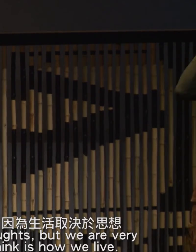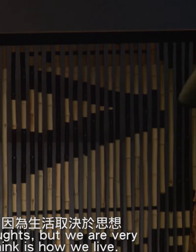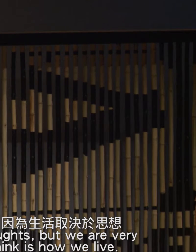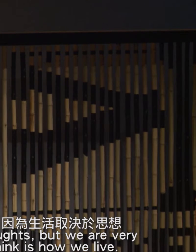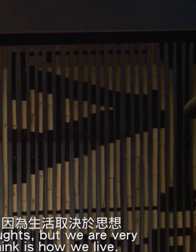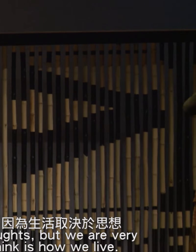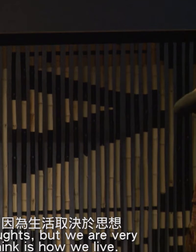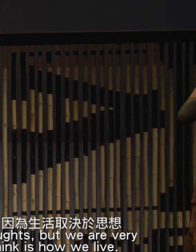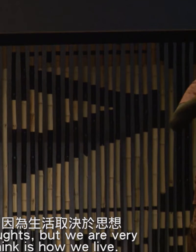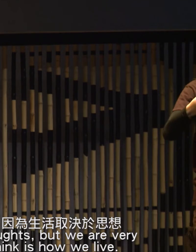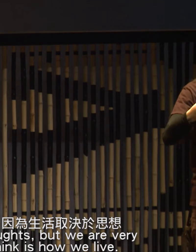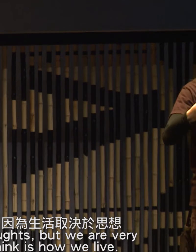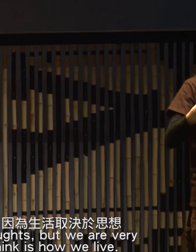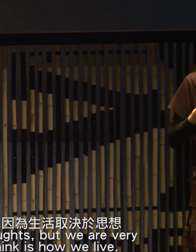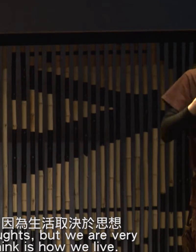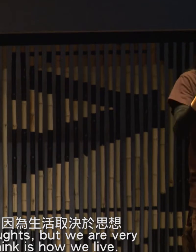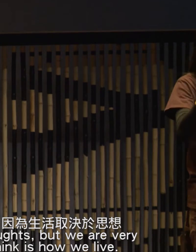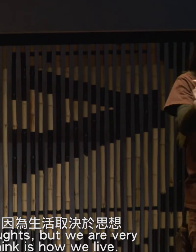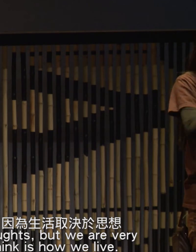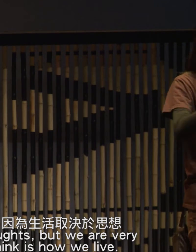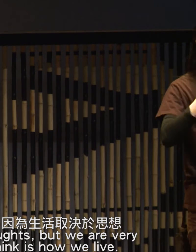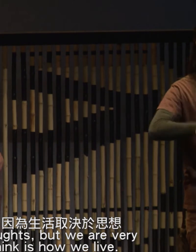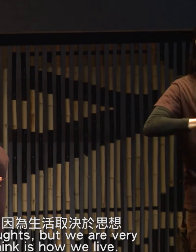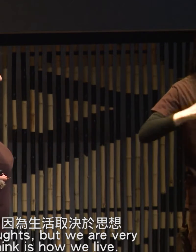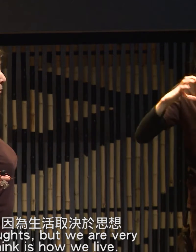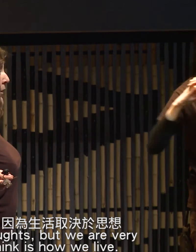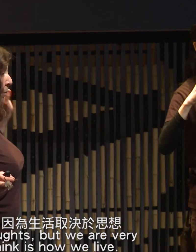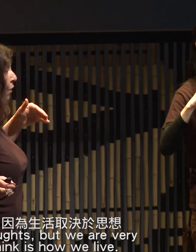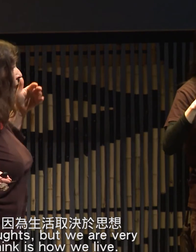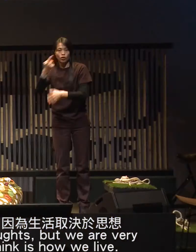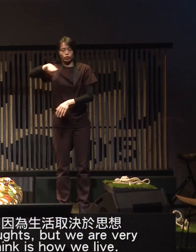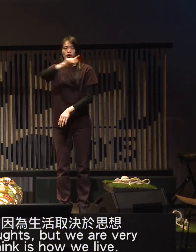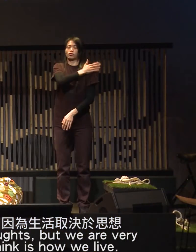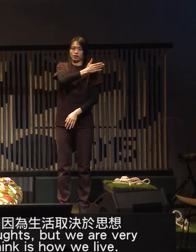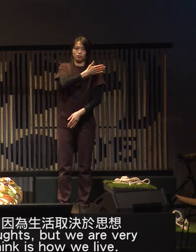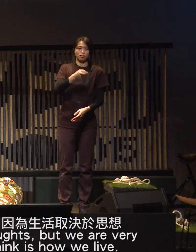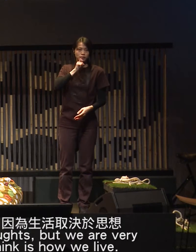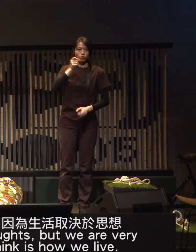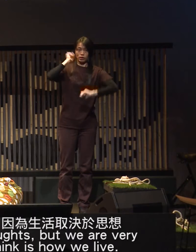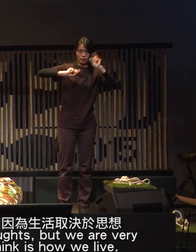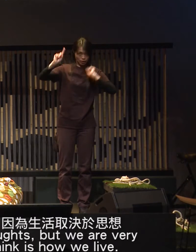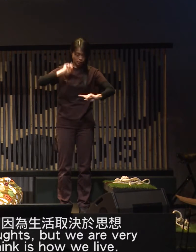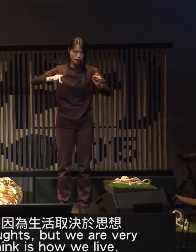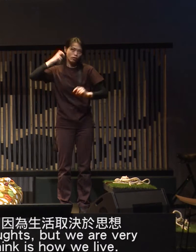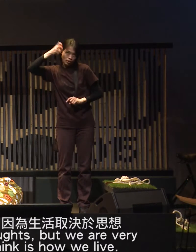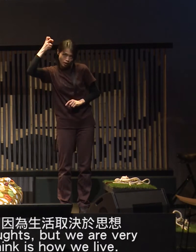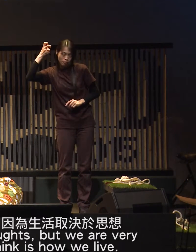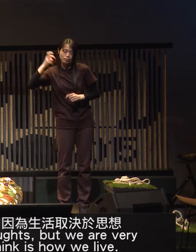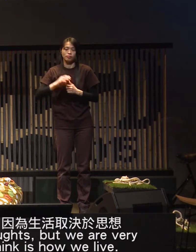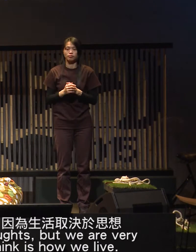also free to shape our thoughts, but we are very responsible because how we think is how we